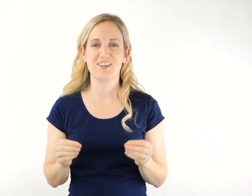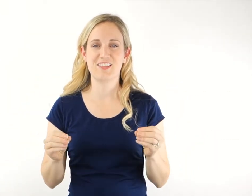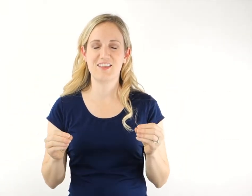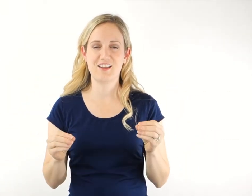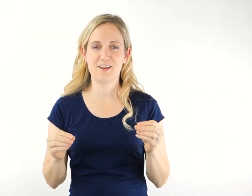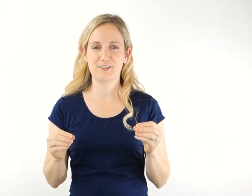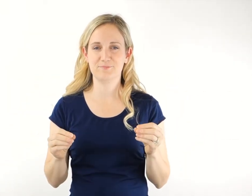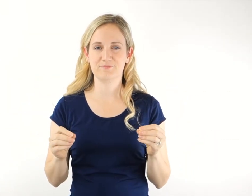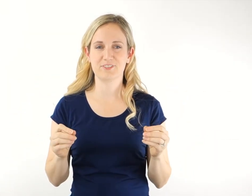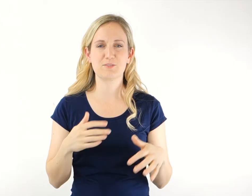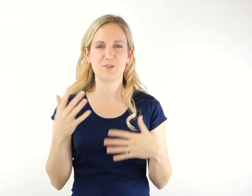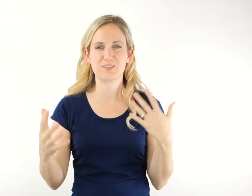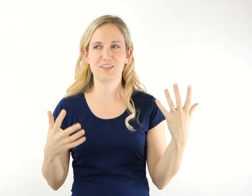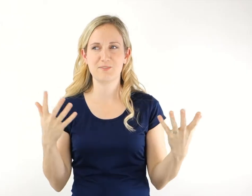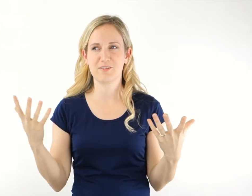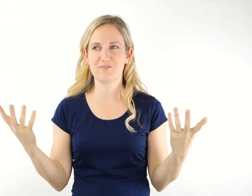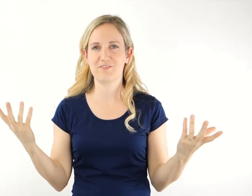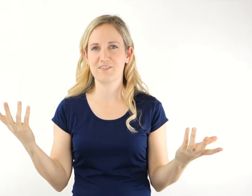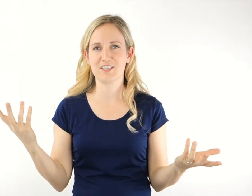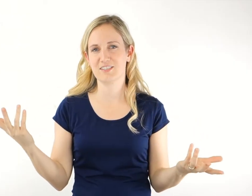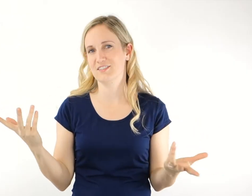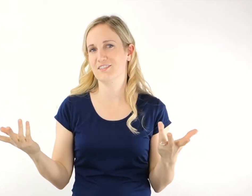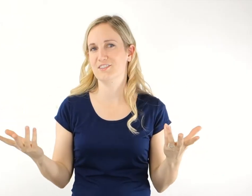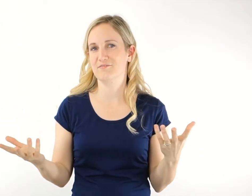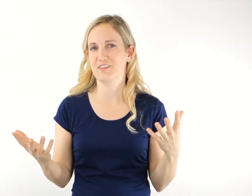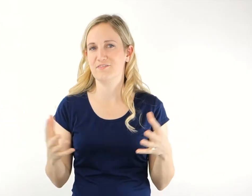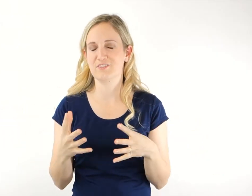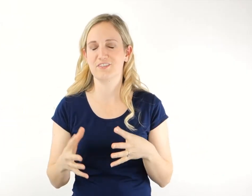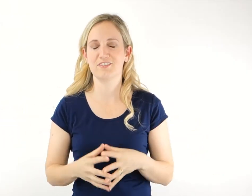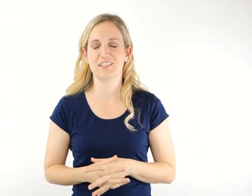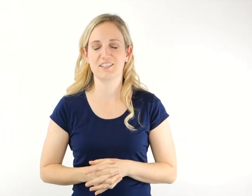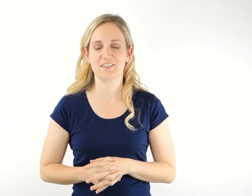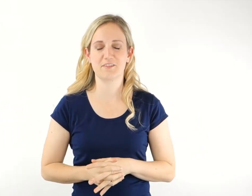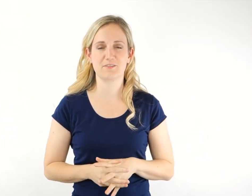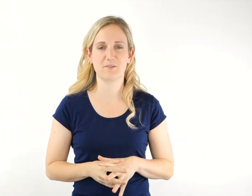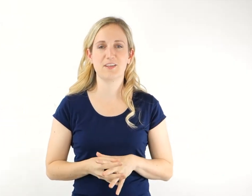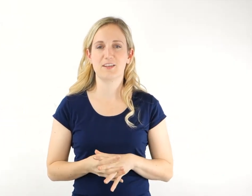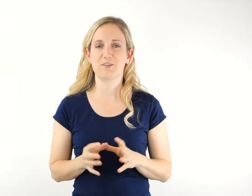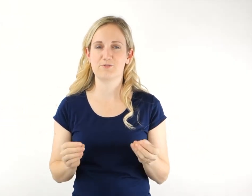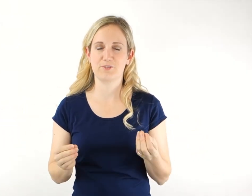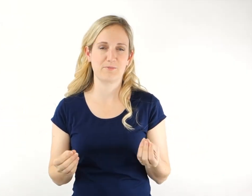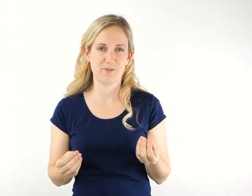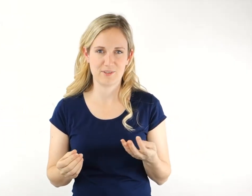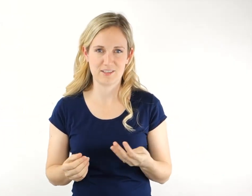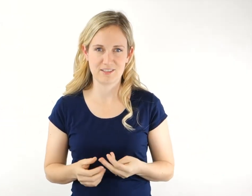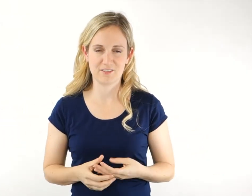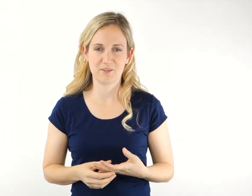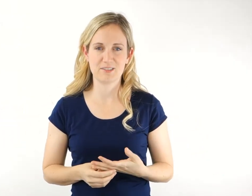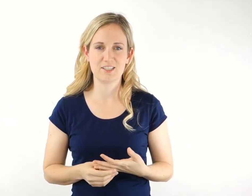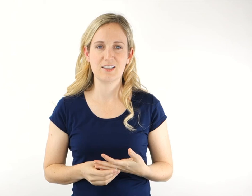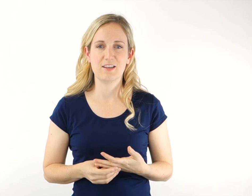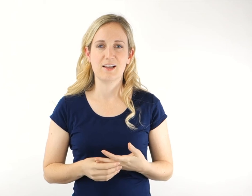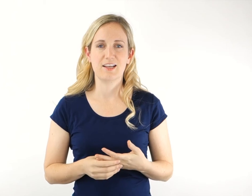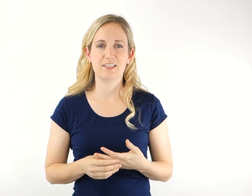And then, because we're all talking about five senses and physical things and stuff, so it goes really well with sign language.